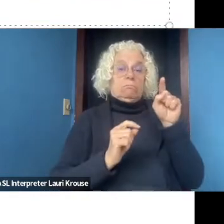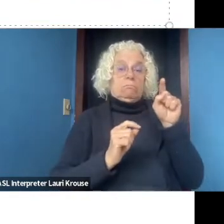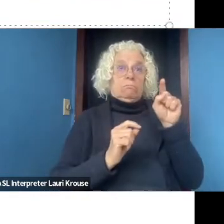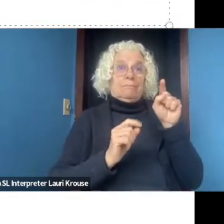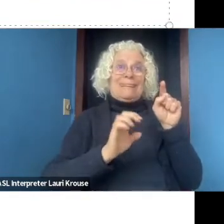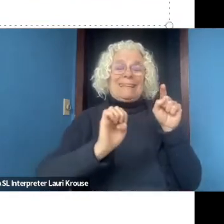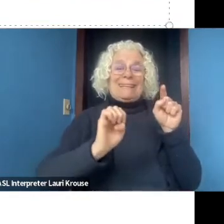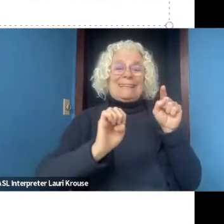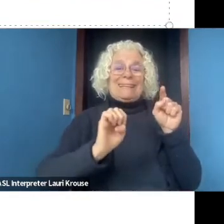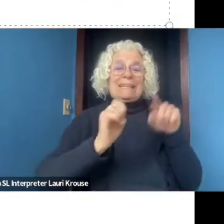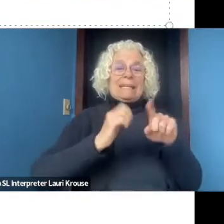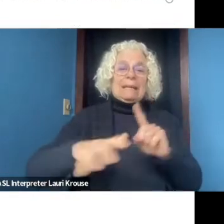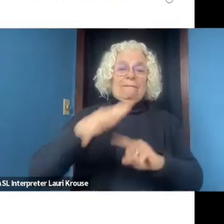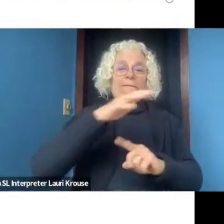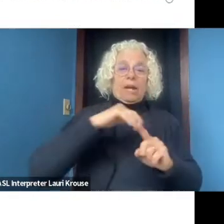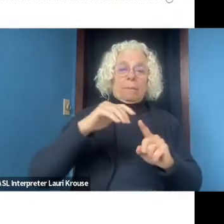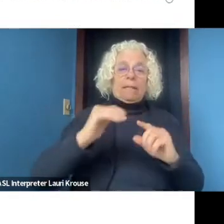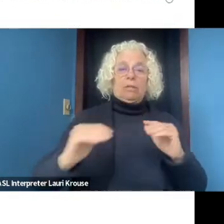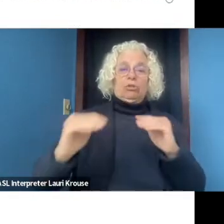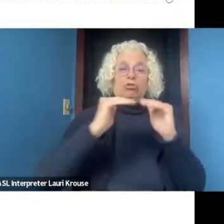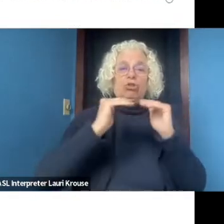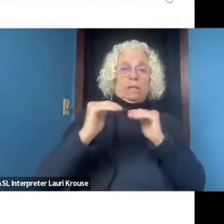else is related to environmental justice?